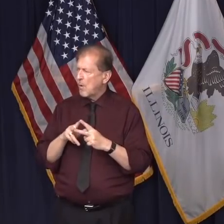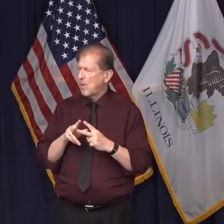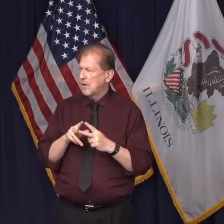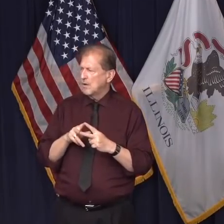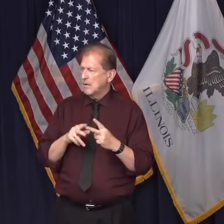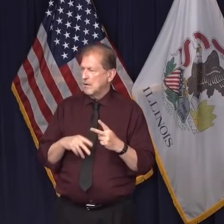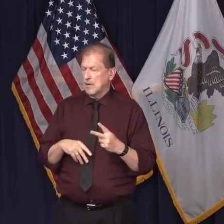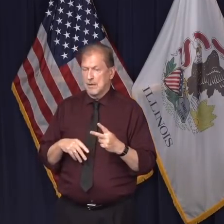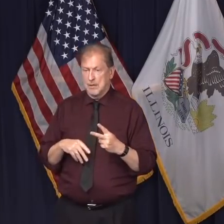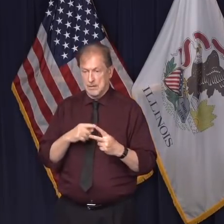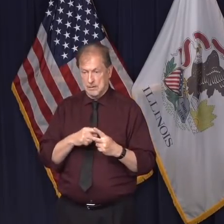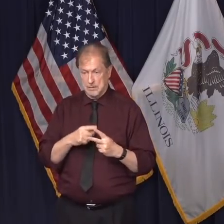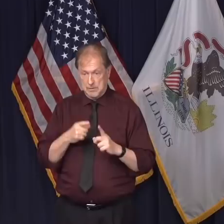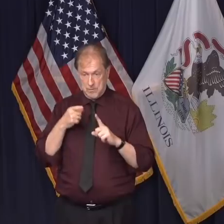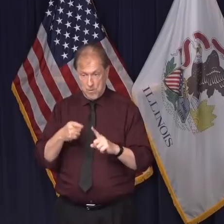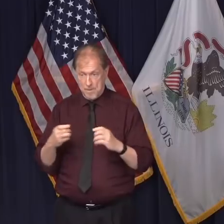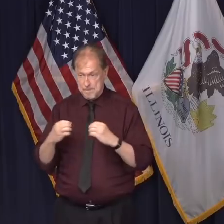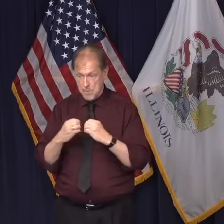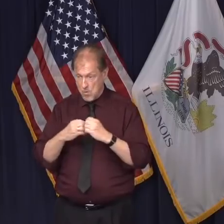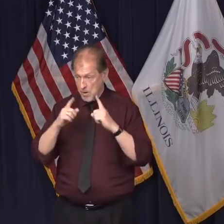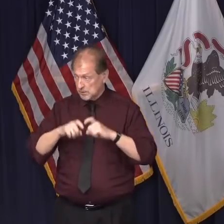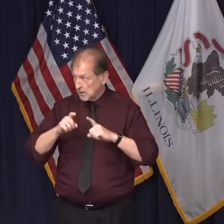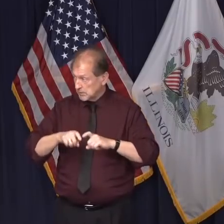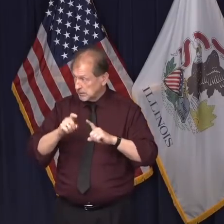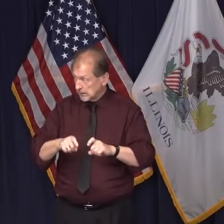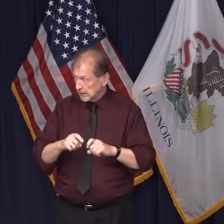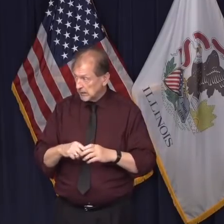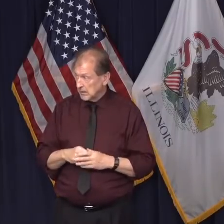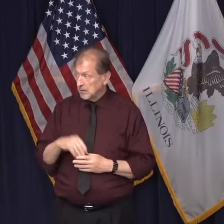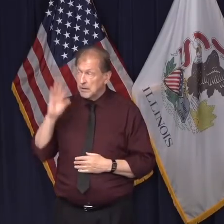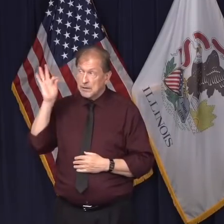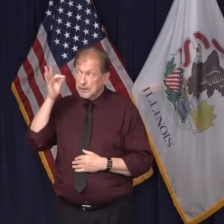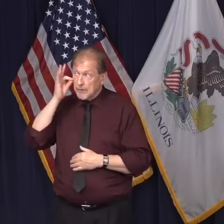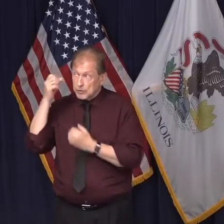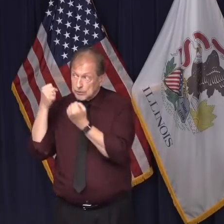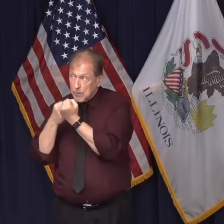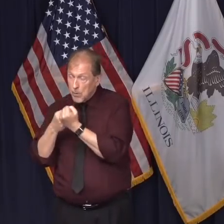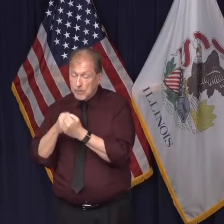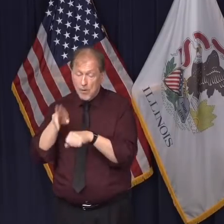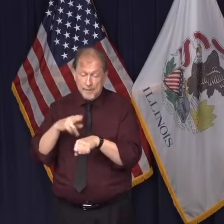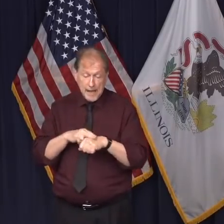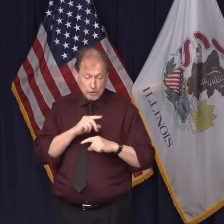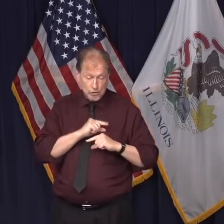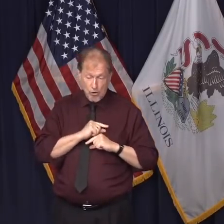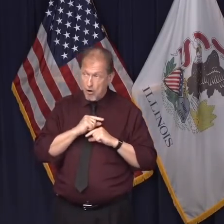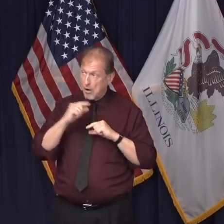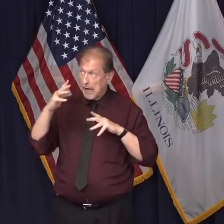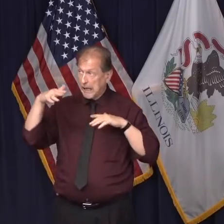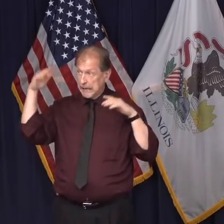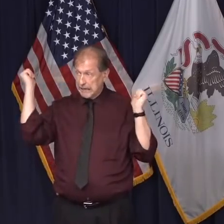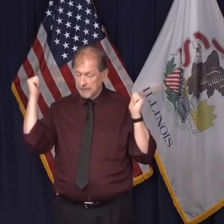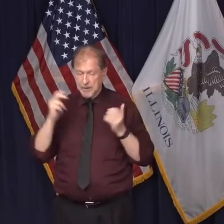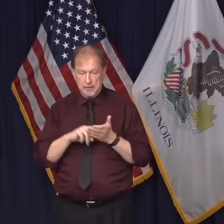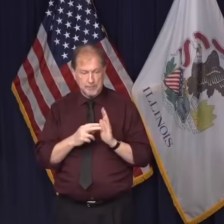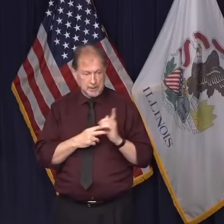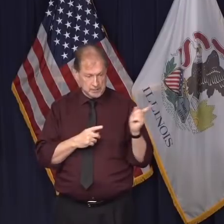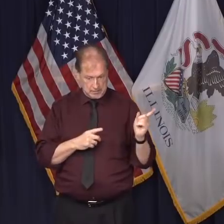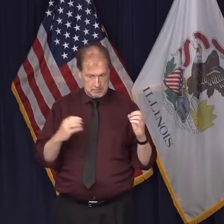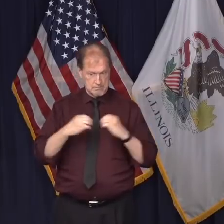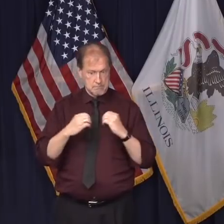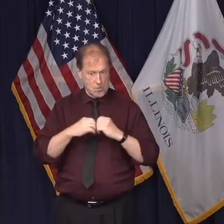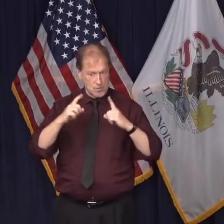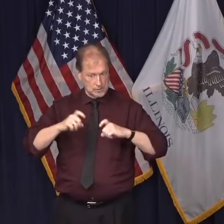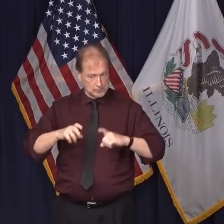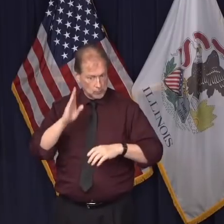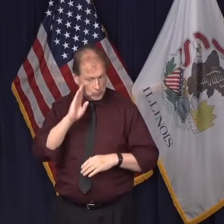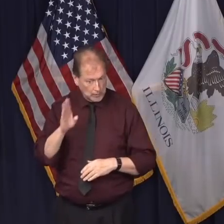big testing metric? How will the state get there with federal support of the National Guard sites going away? Does the state have a large order of testing supplies or